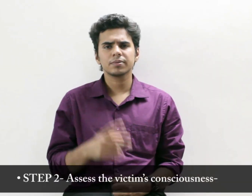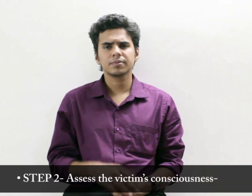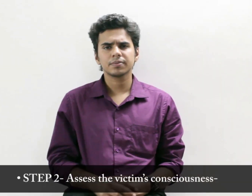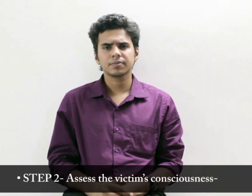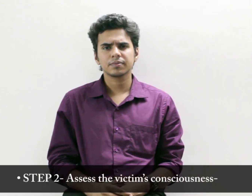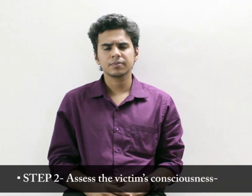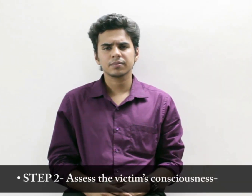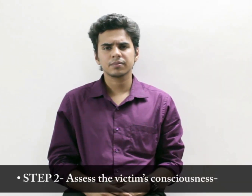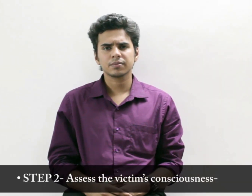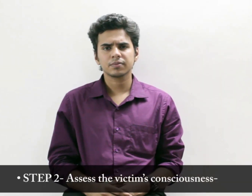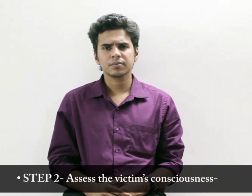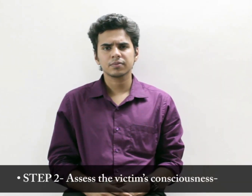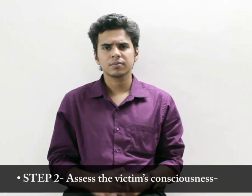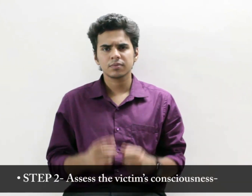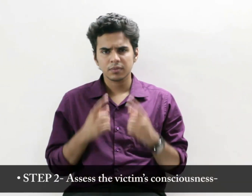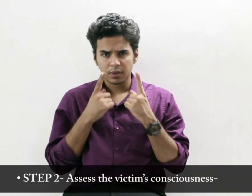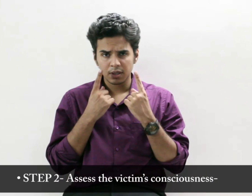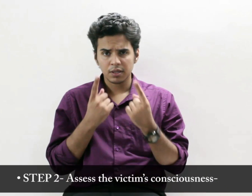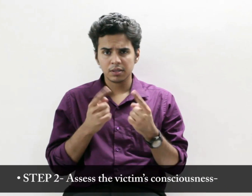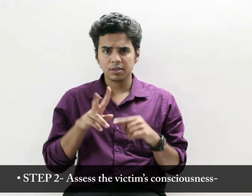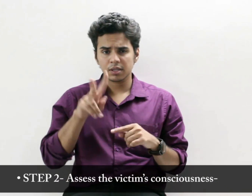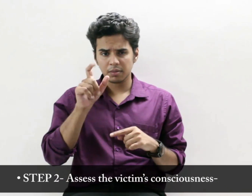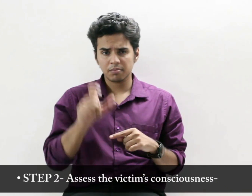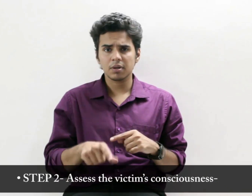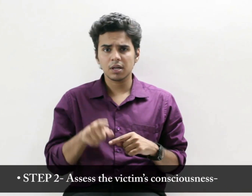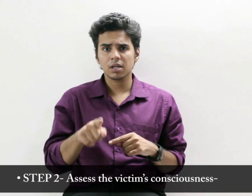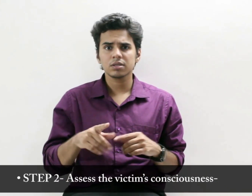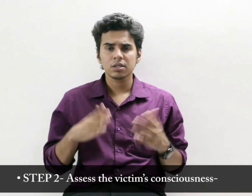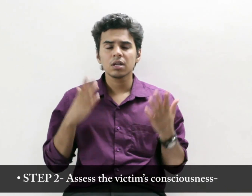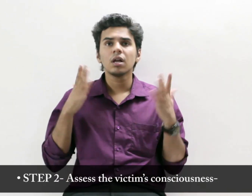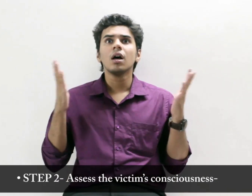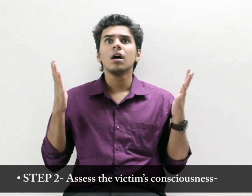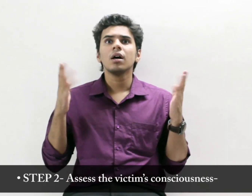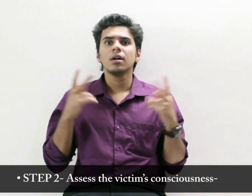Step 2. Assess the victim's consciousness.